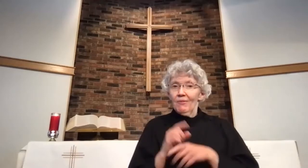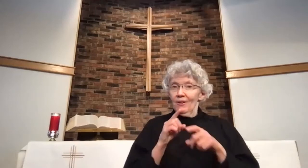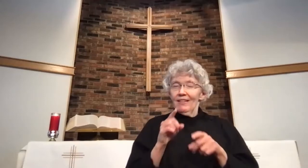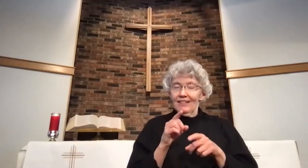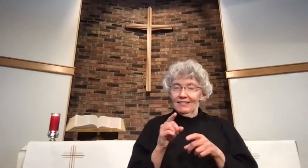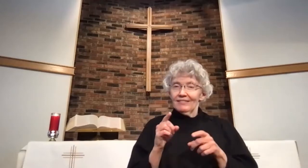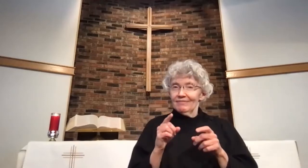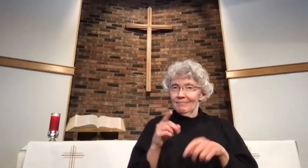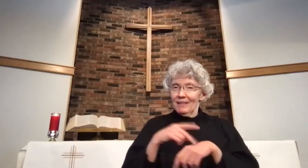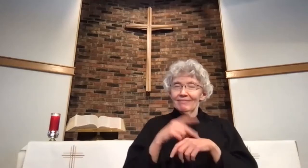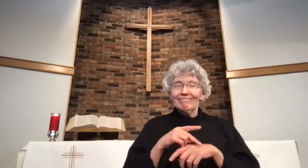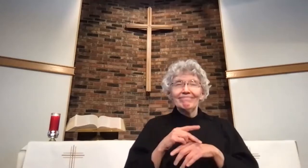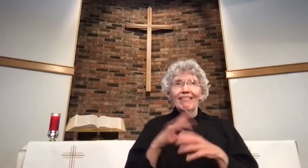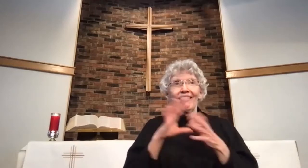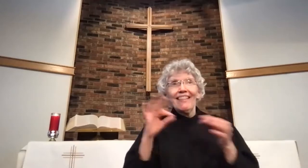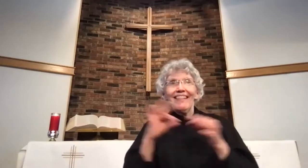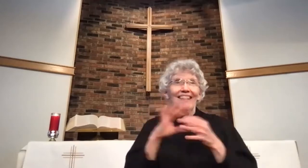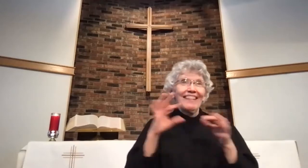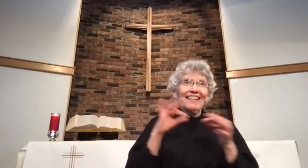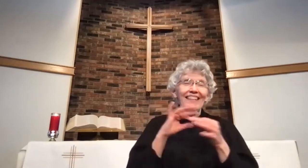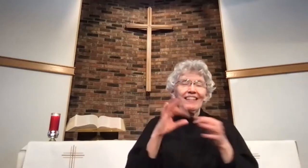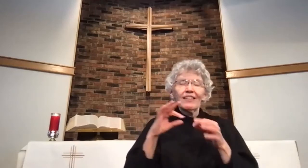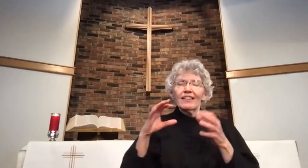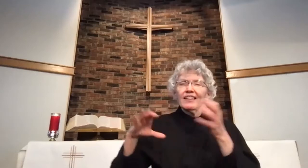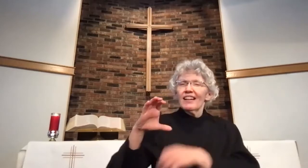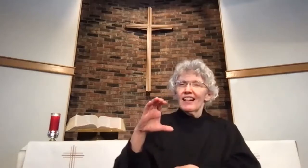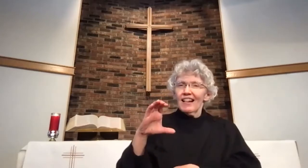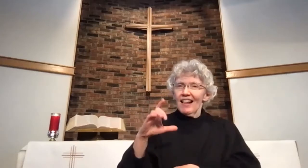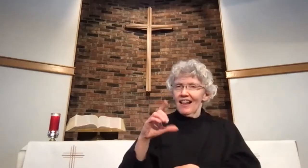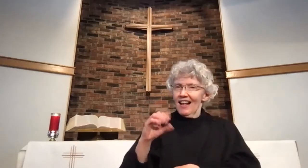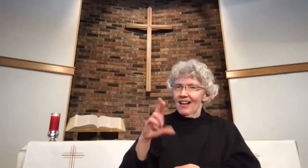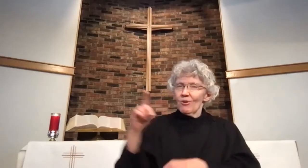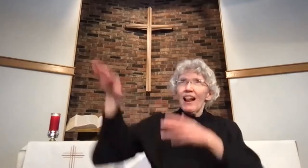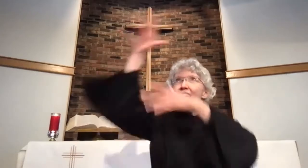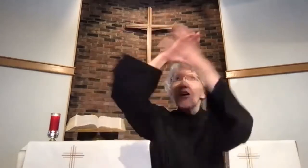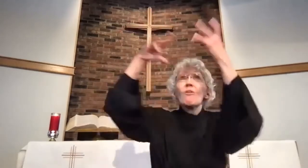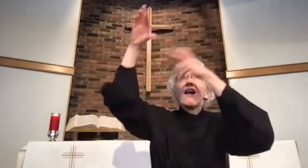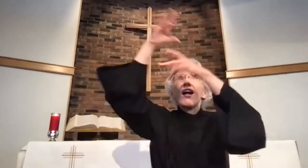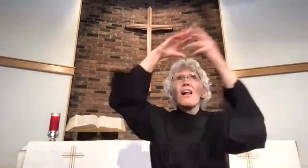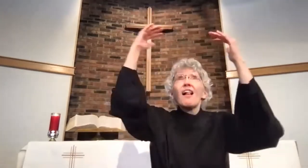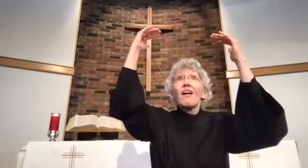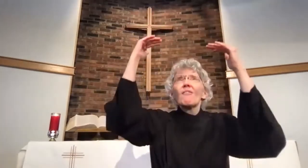one for Moses, and one for Elijah." But he didn't know what he was saying.